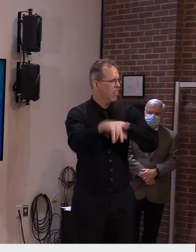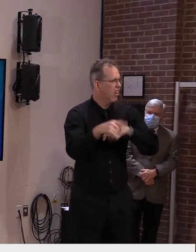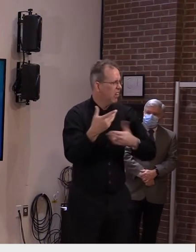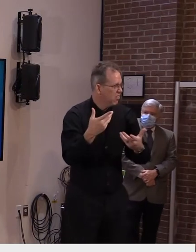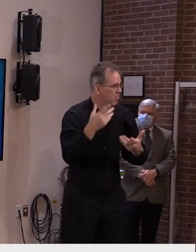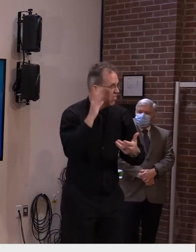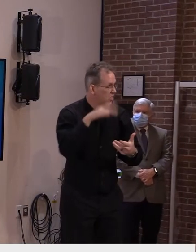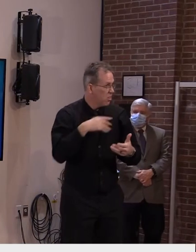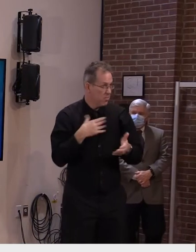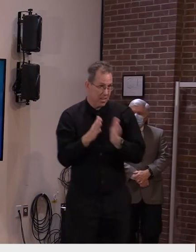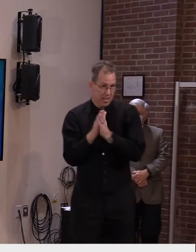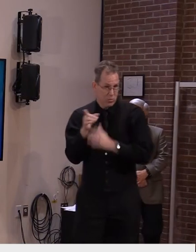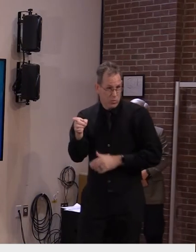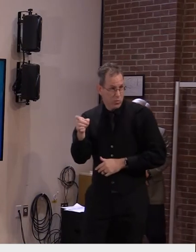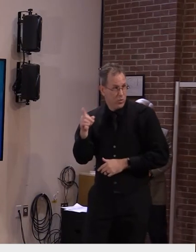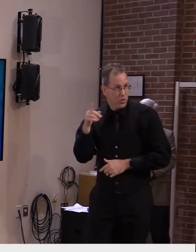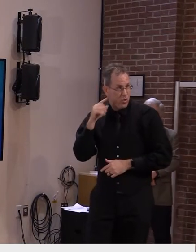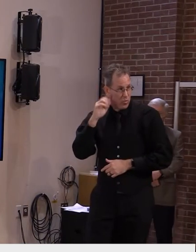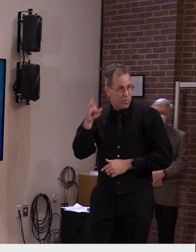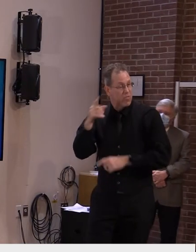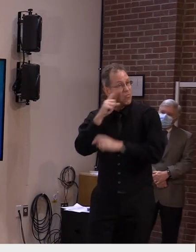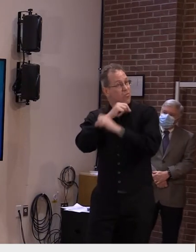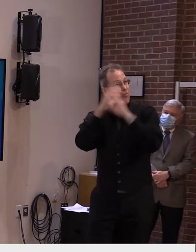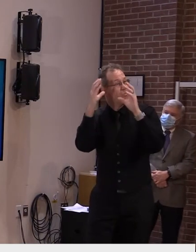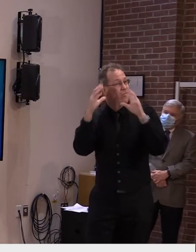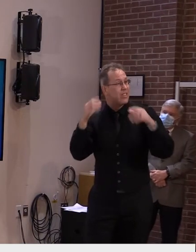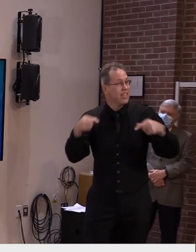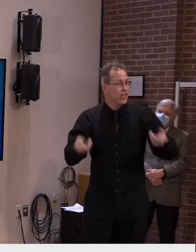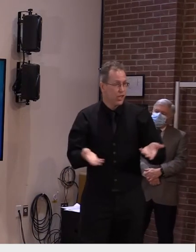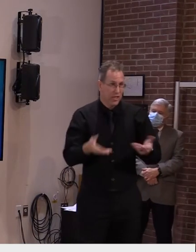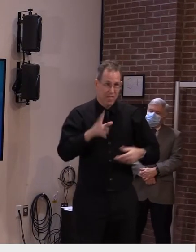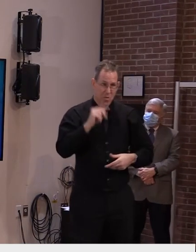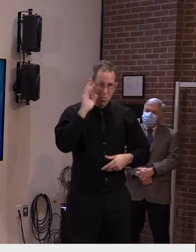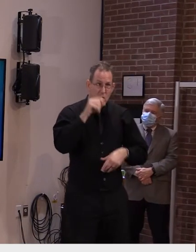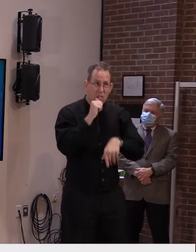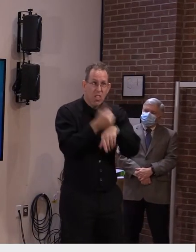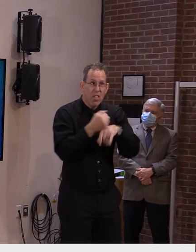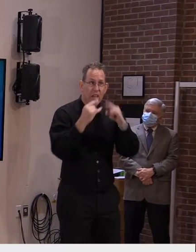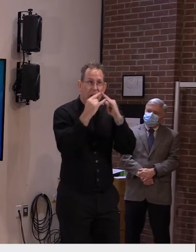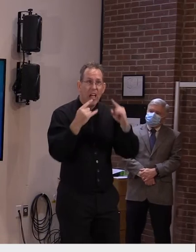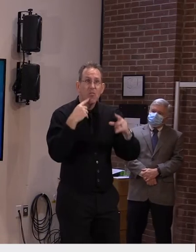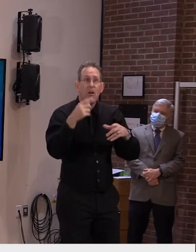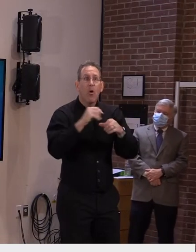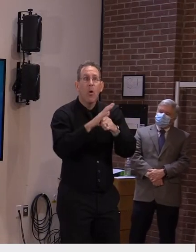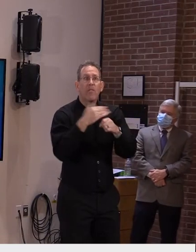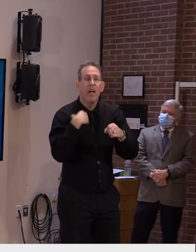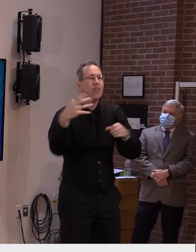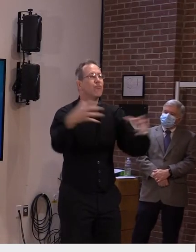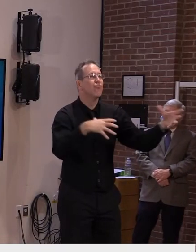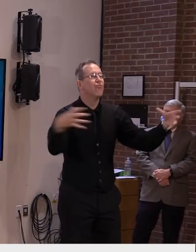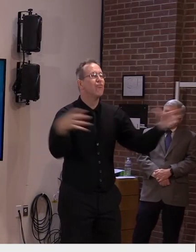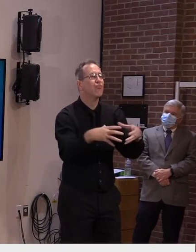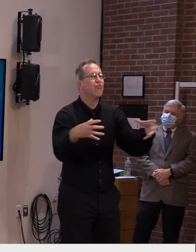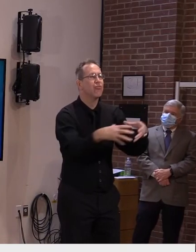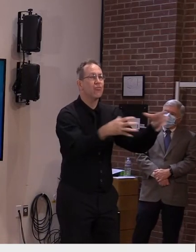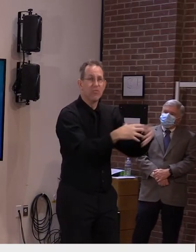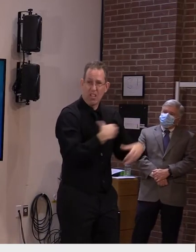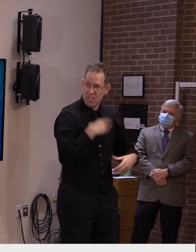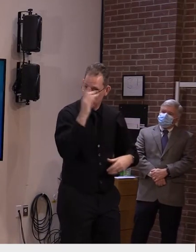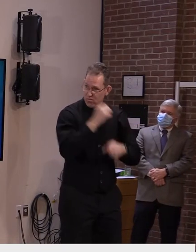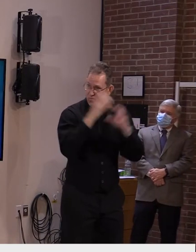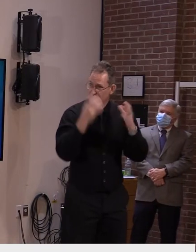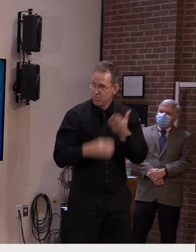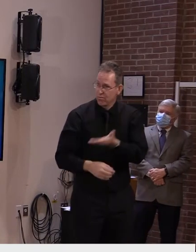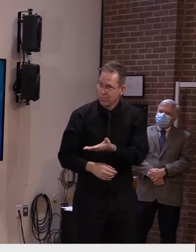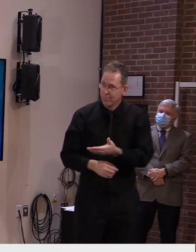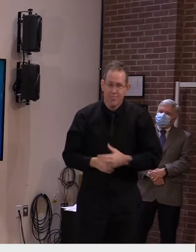anything that you can imagine happening in Vermont? I mean, is that one of the things that could possibly be on the table?